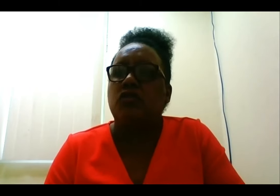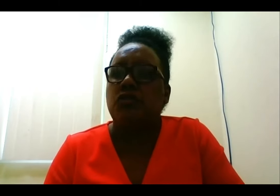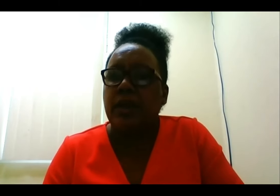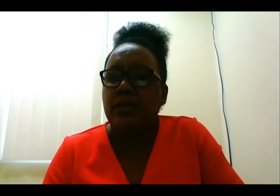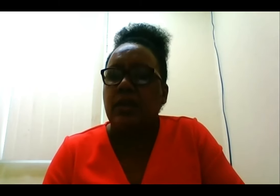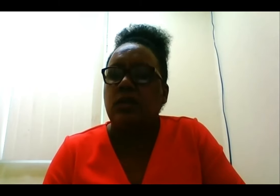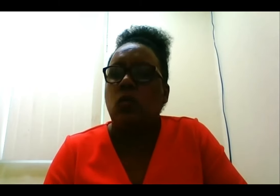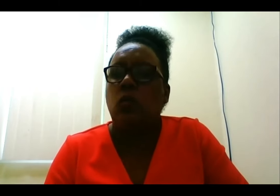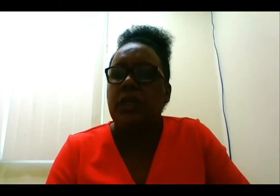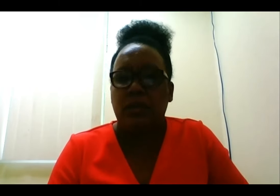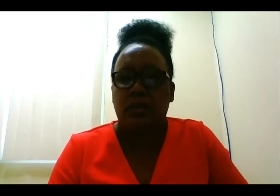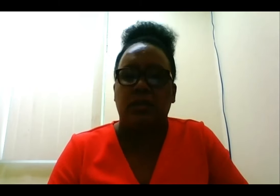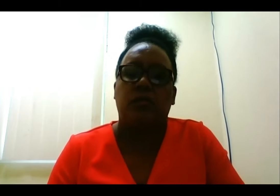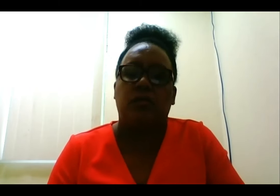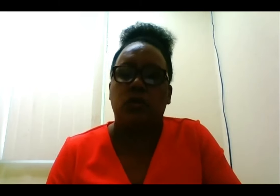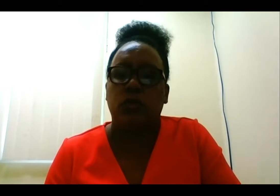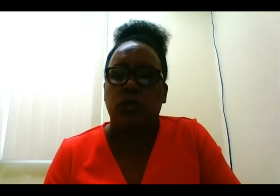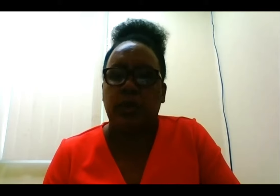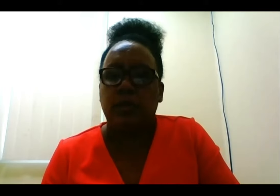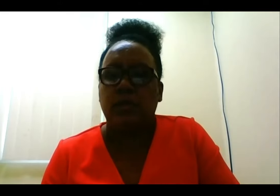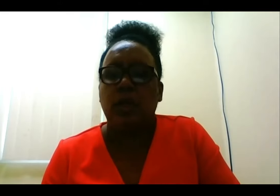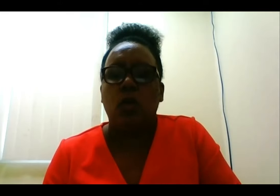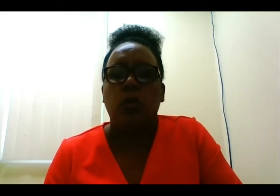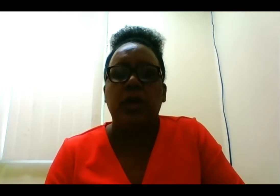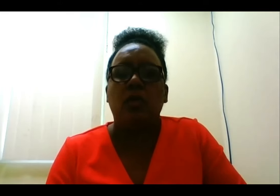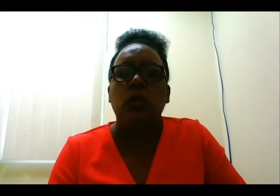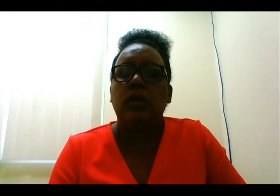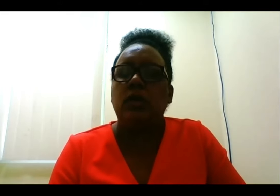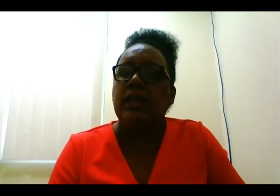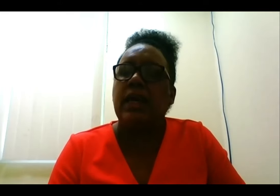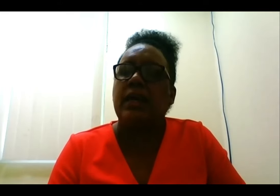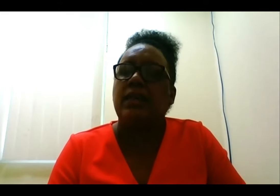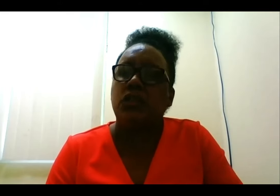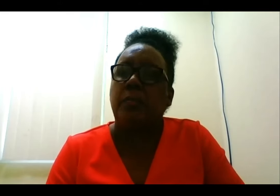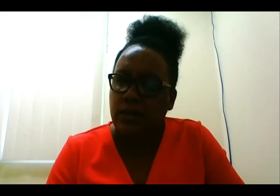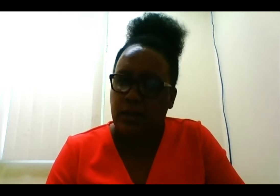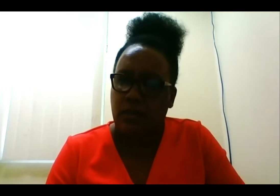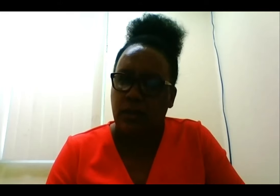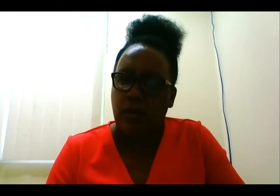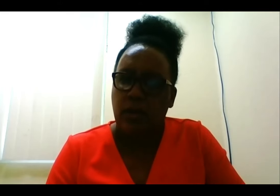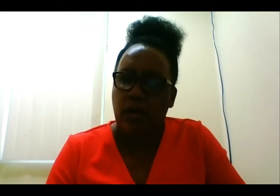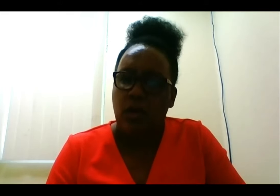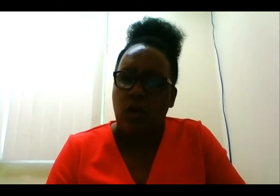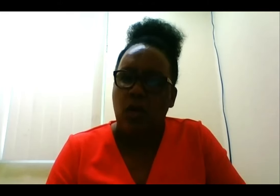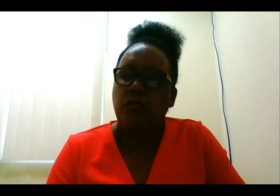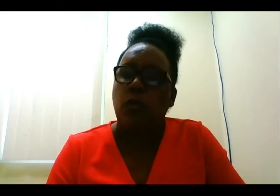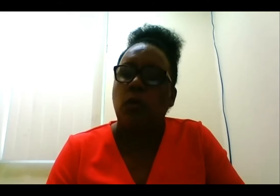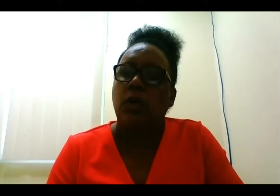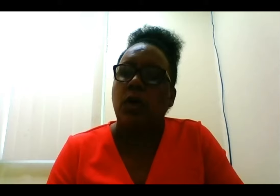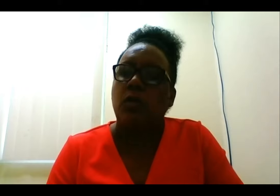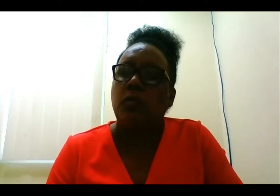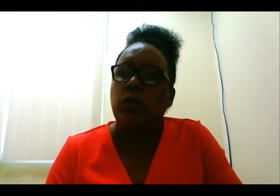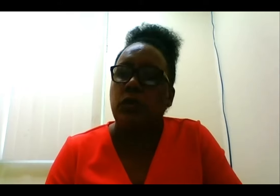the strengths and weaknesses of our students. We are more looking at changing the mindset of our community,